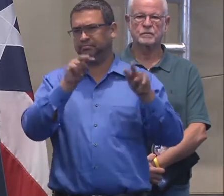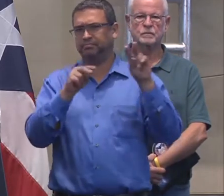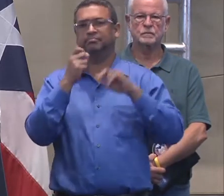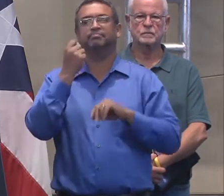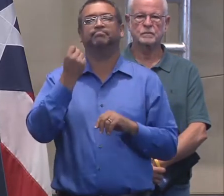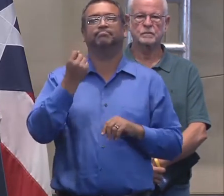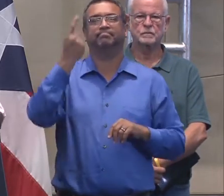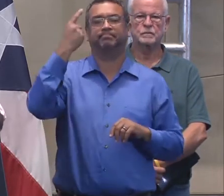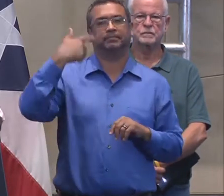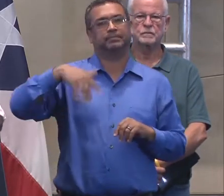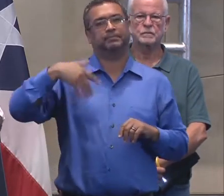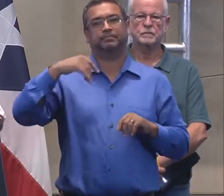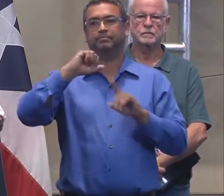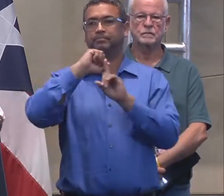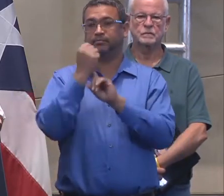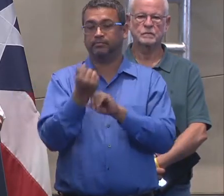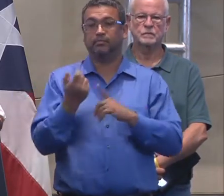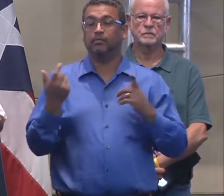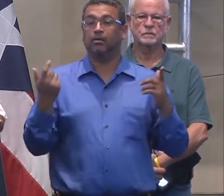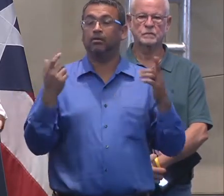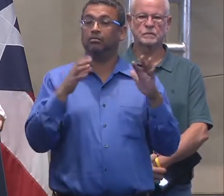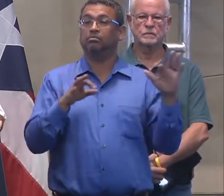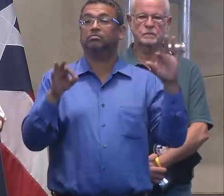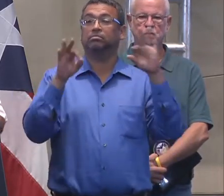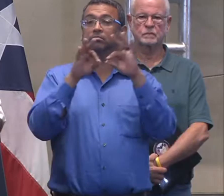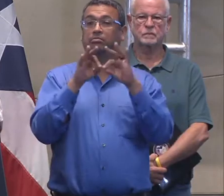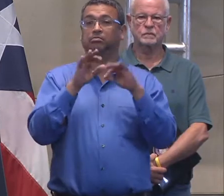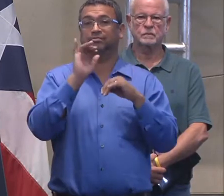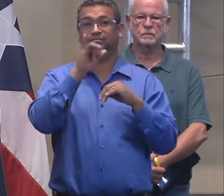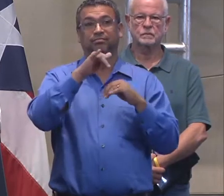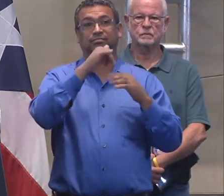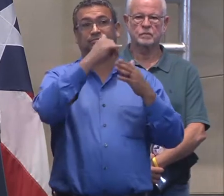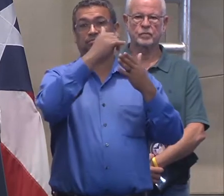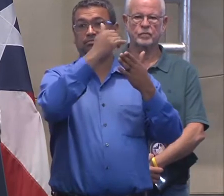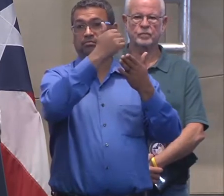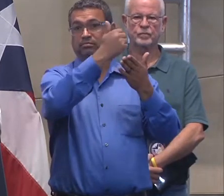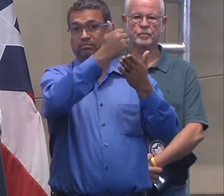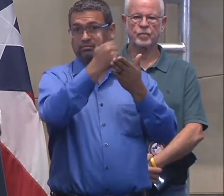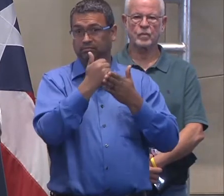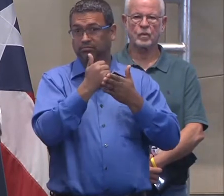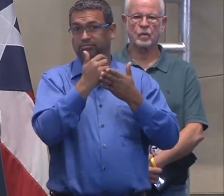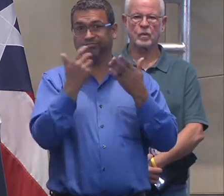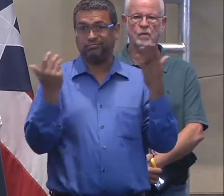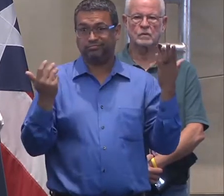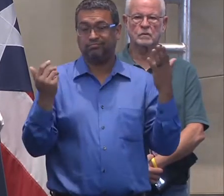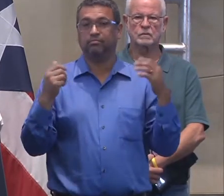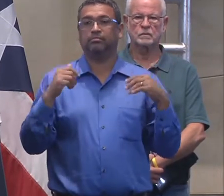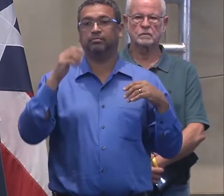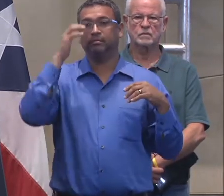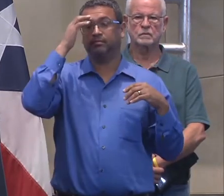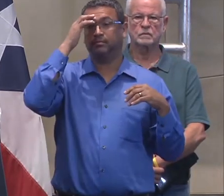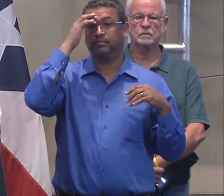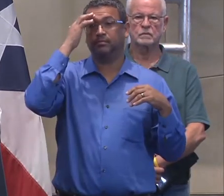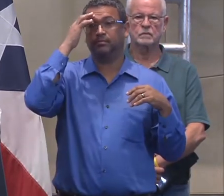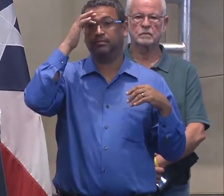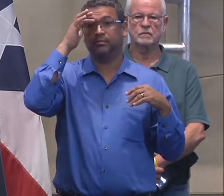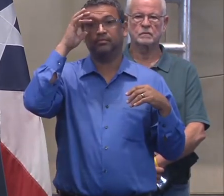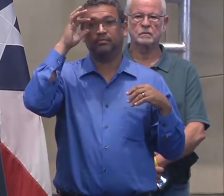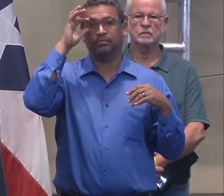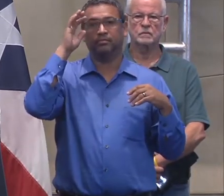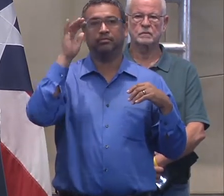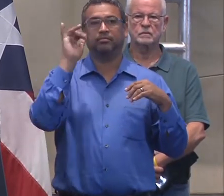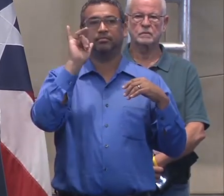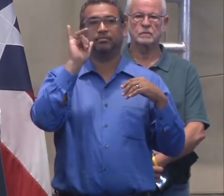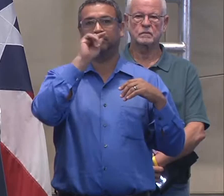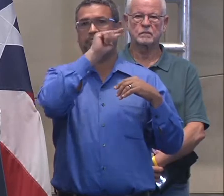And what's important in this up-and-coming aid package is that Puerto Rico, as well as some of the other states that were